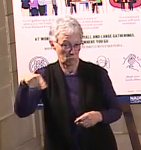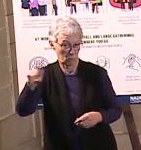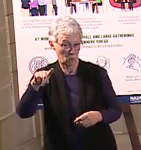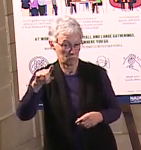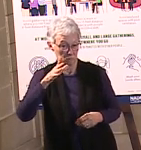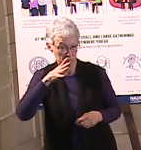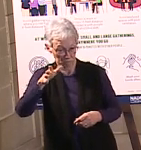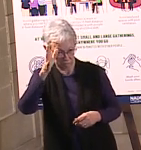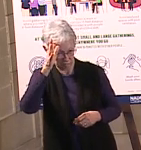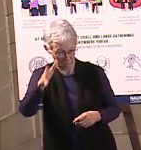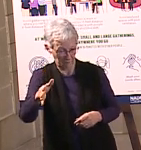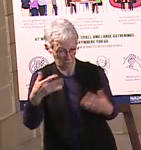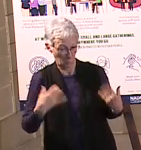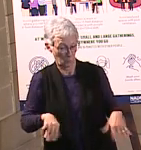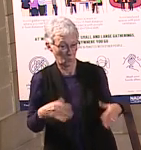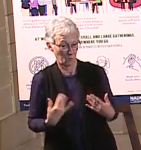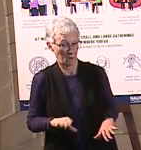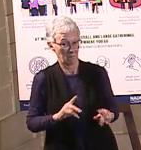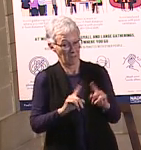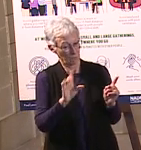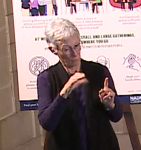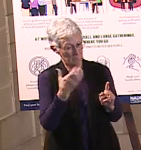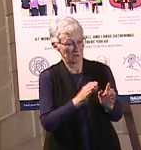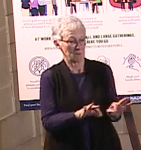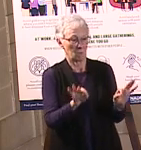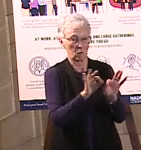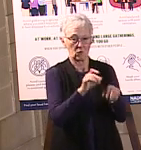also understand it's a very important time of year when families get together.